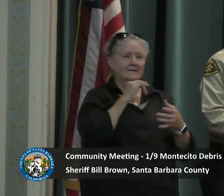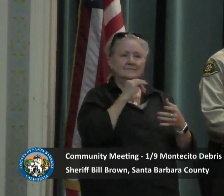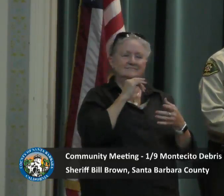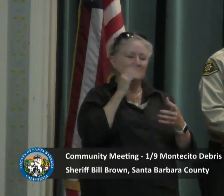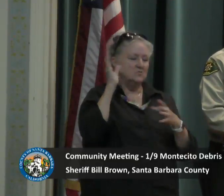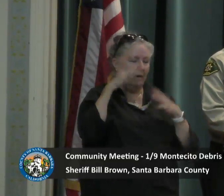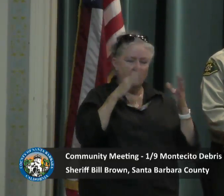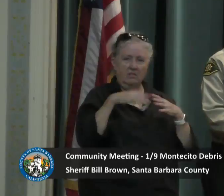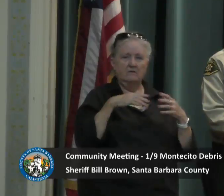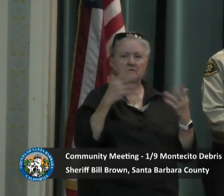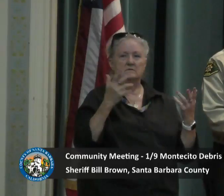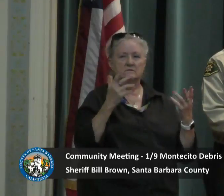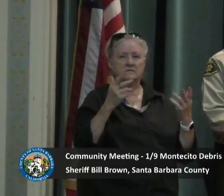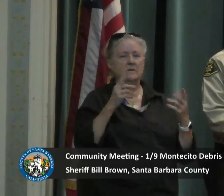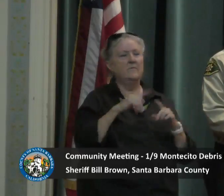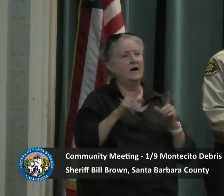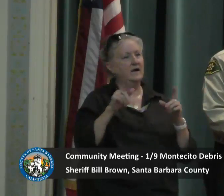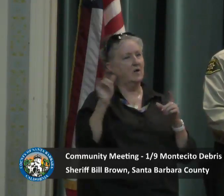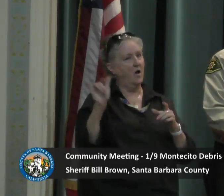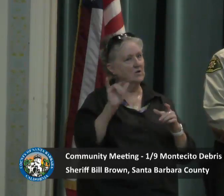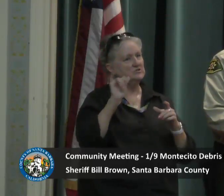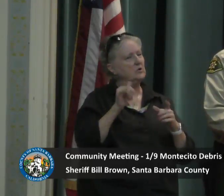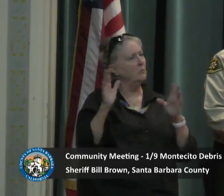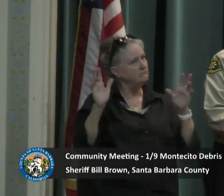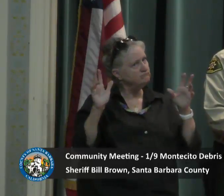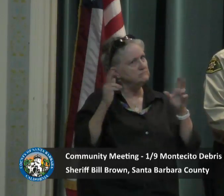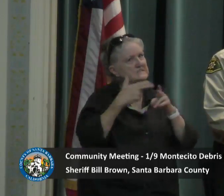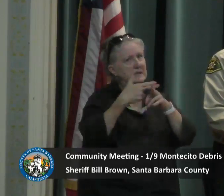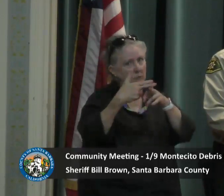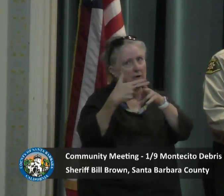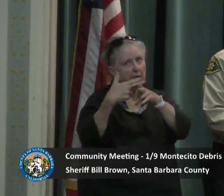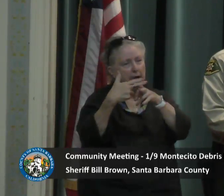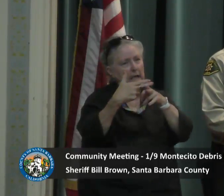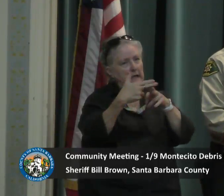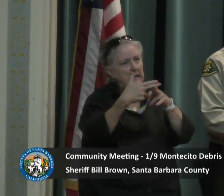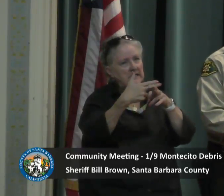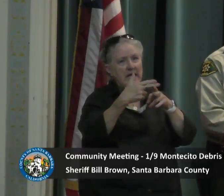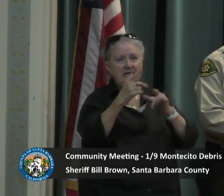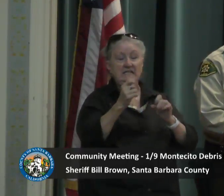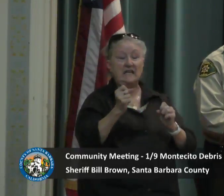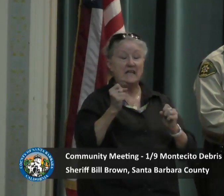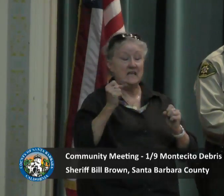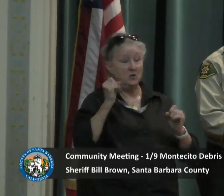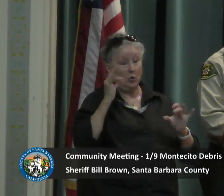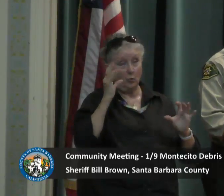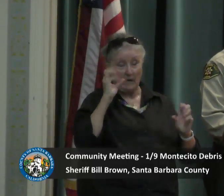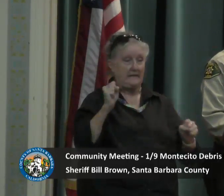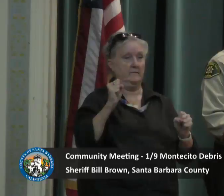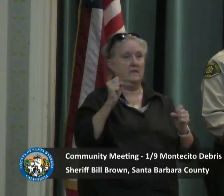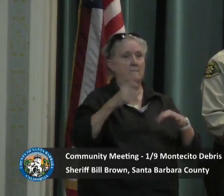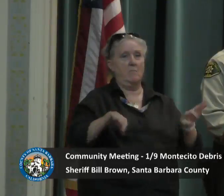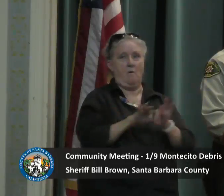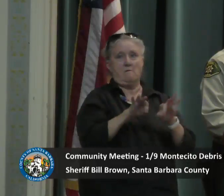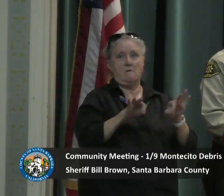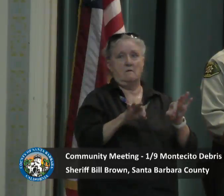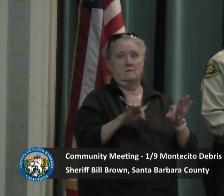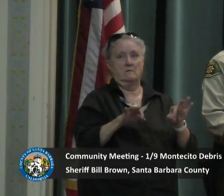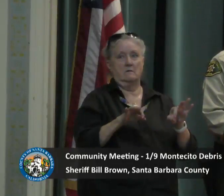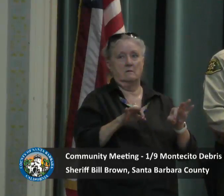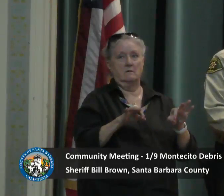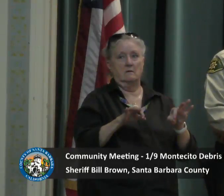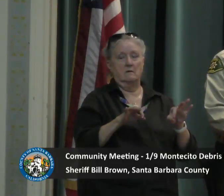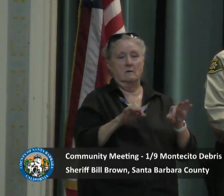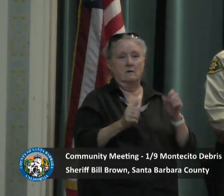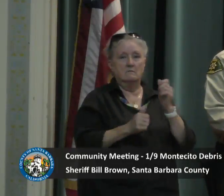troublesome, but they are also temporary, and they are incredibly important. But